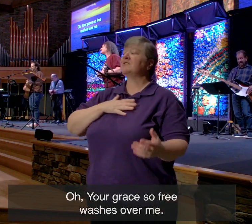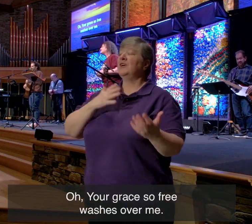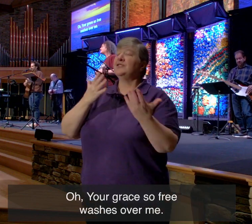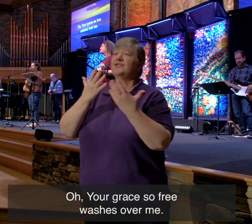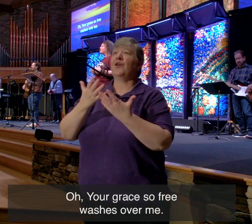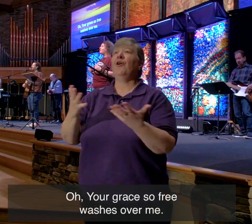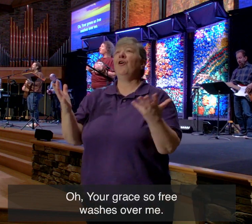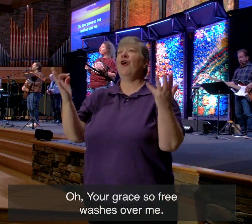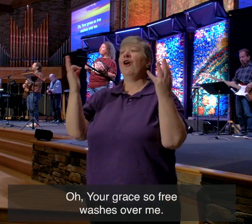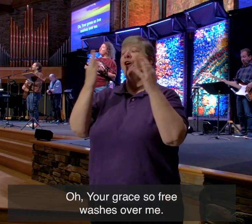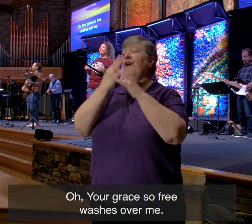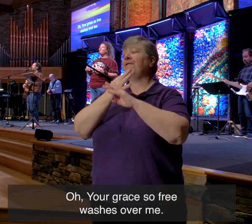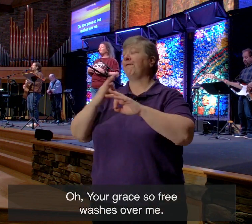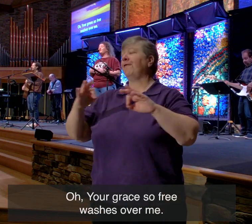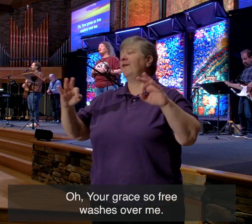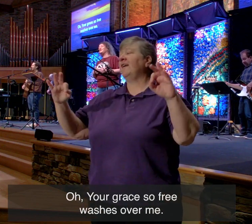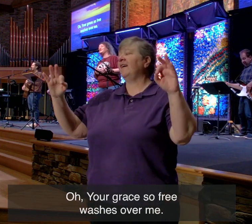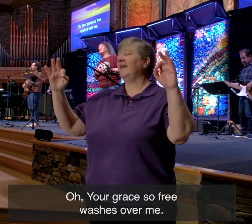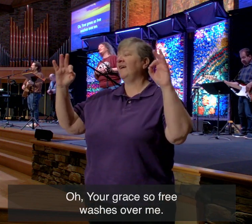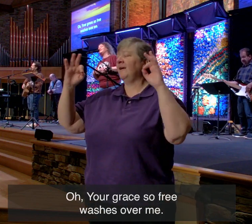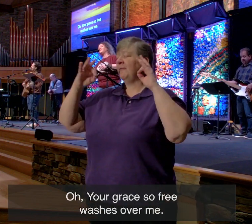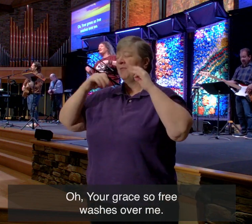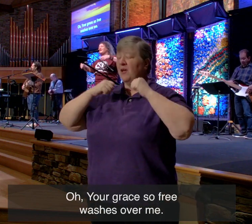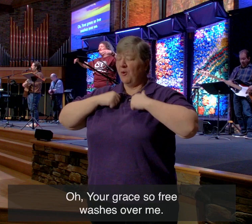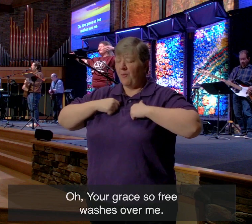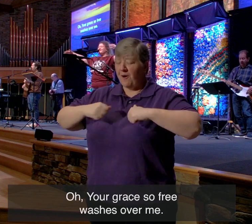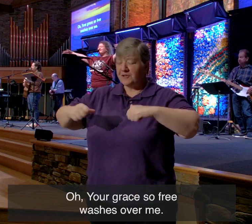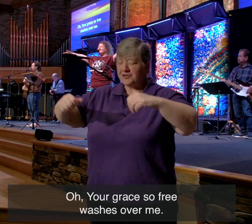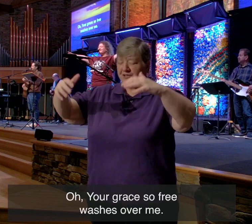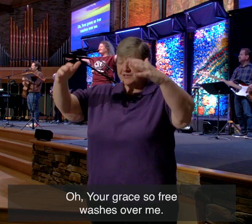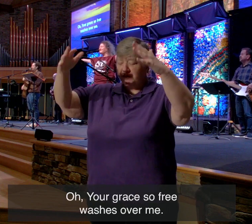Oh, your grace, so